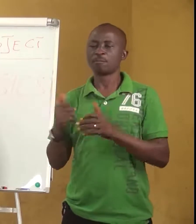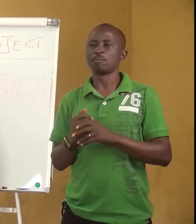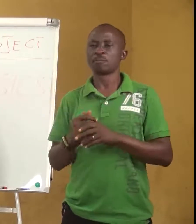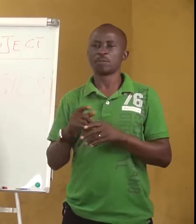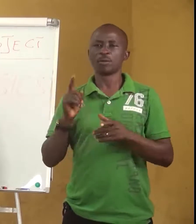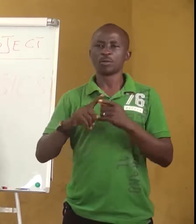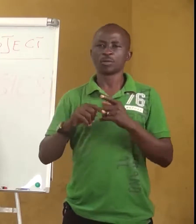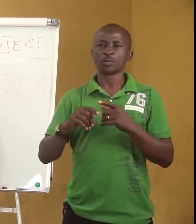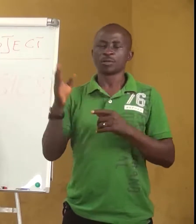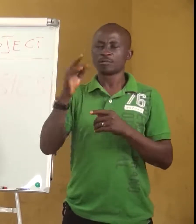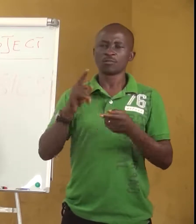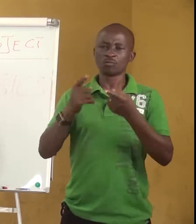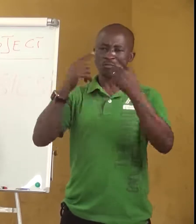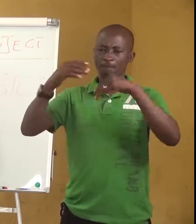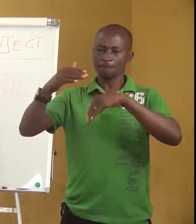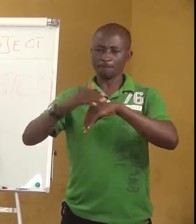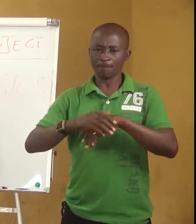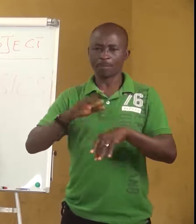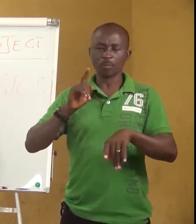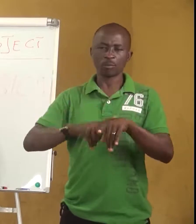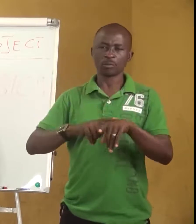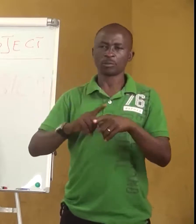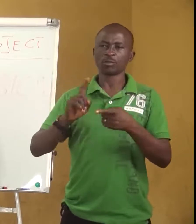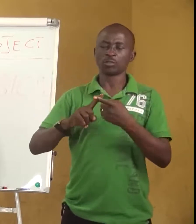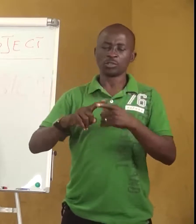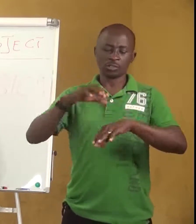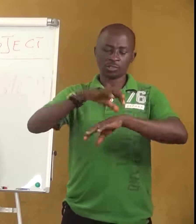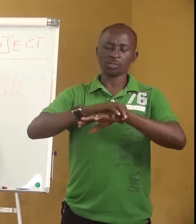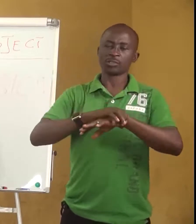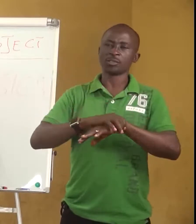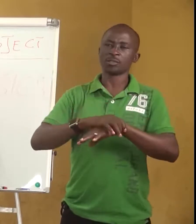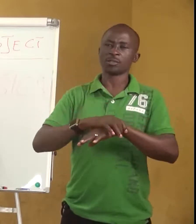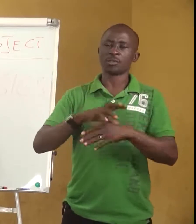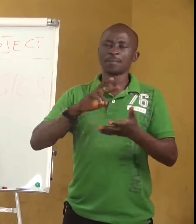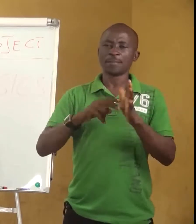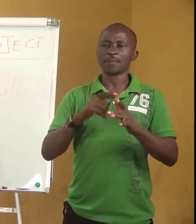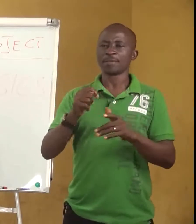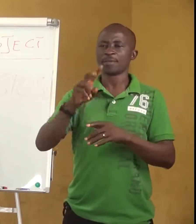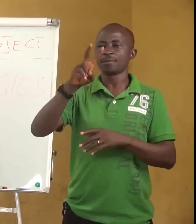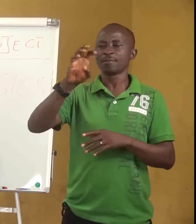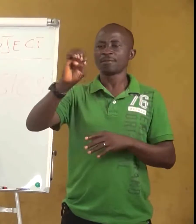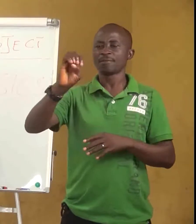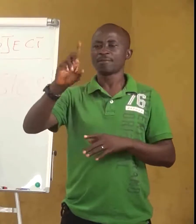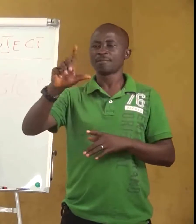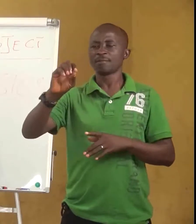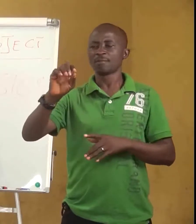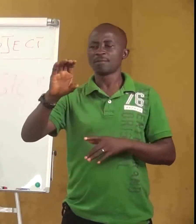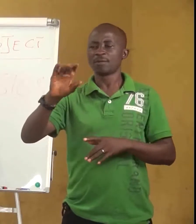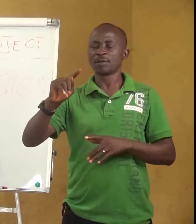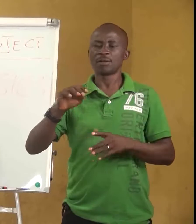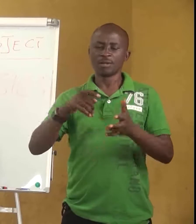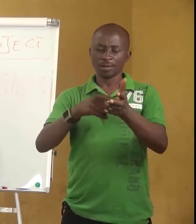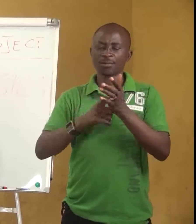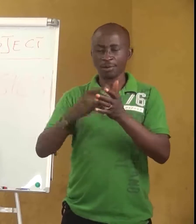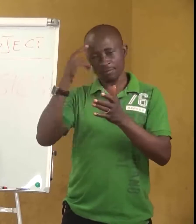to never to return back to the Earth again, then the velocity that will be required for that